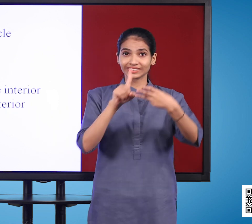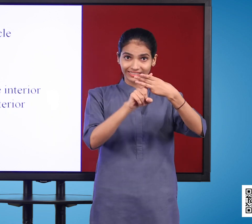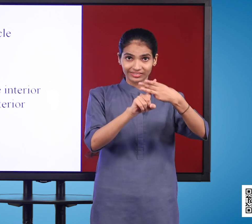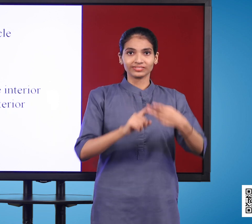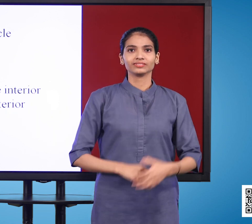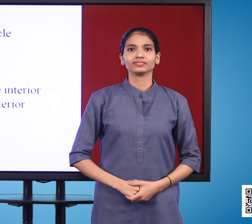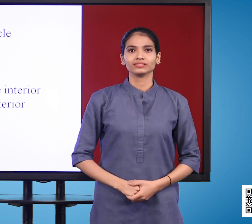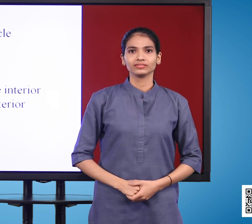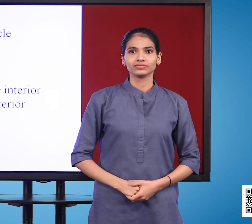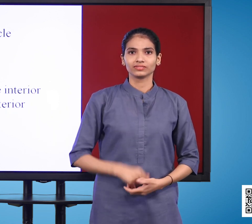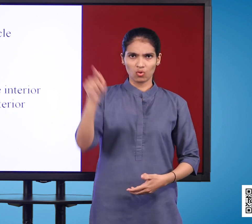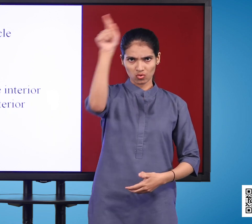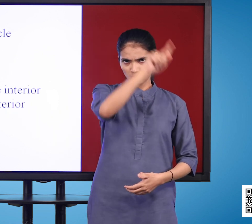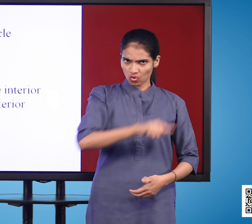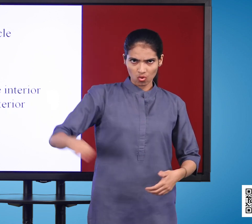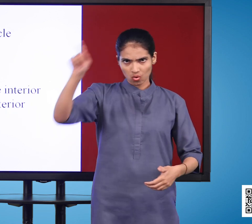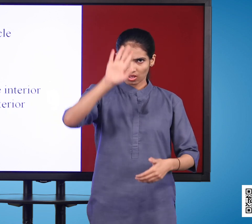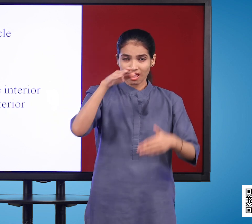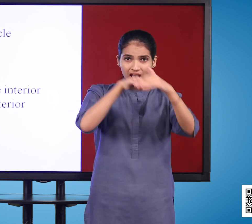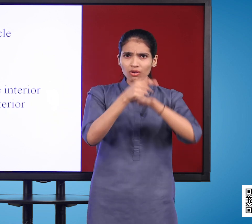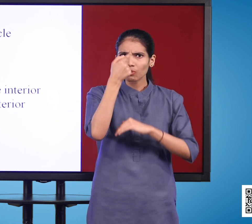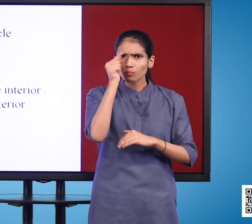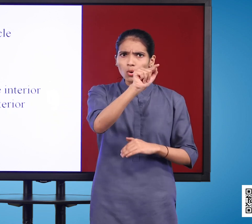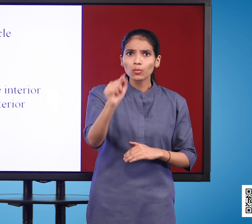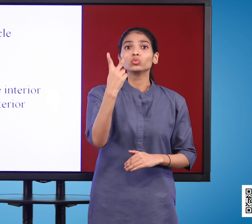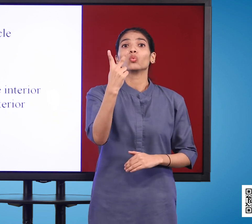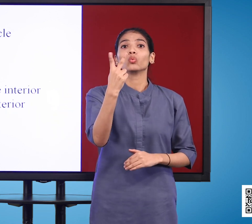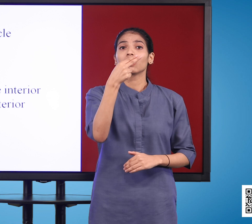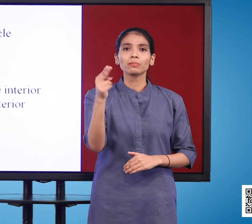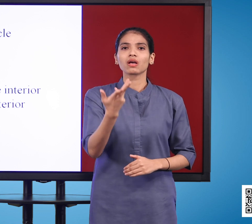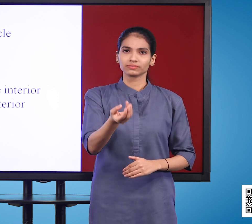E. 2 points in the interior.